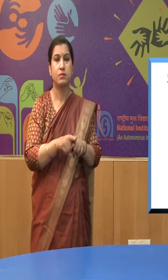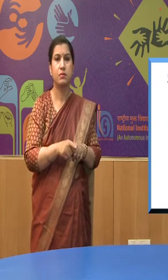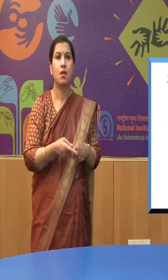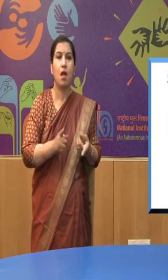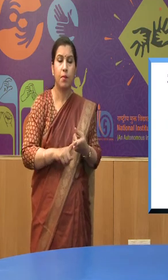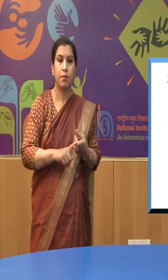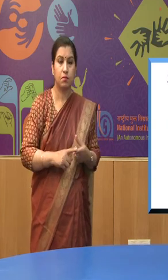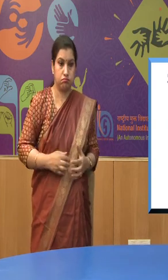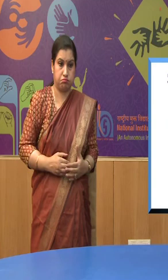female infanticide,